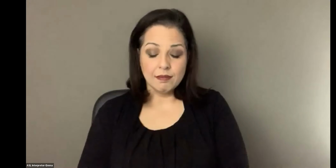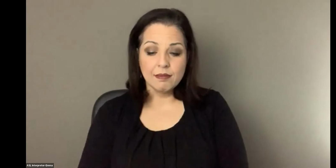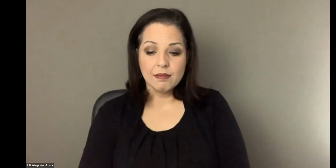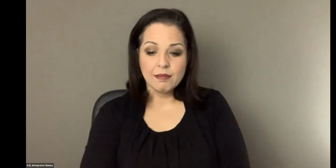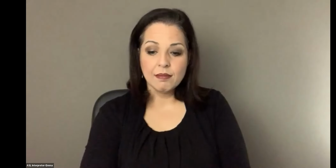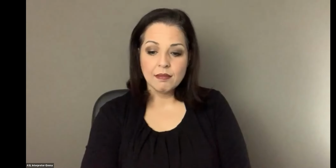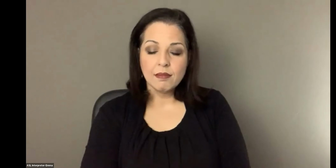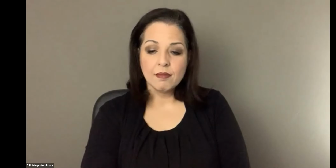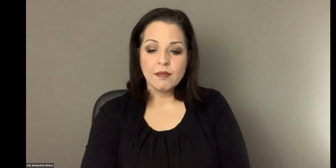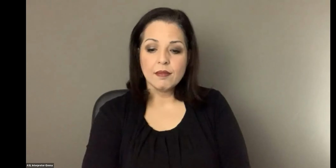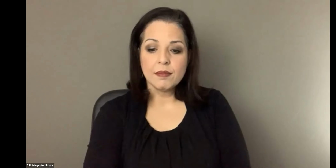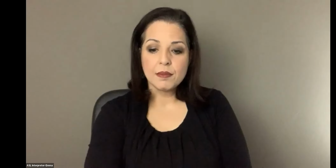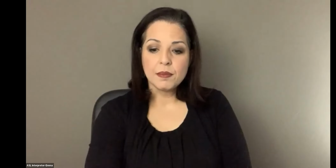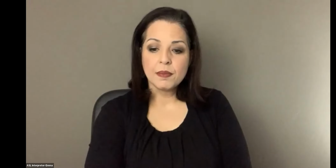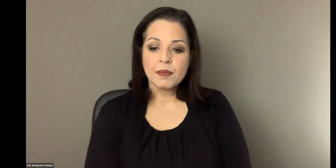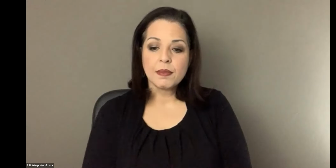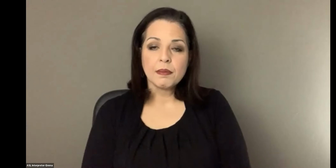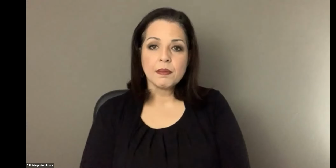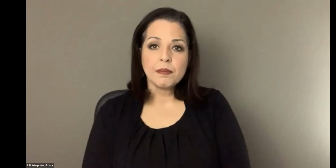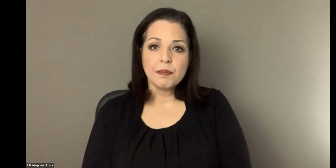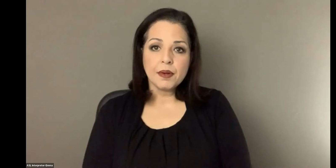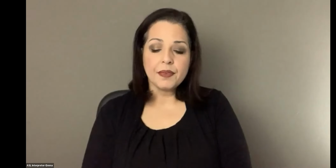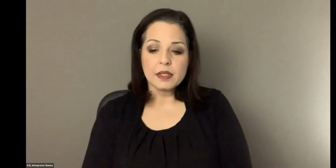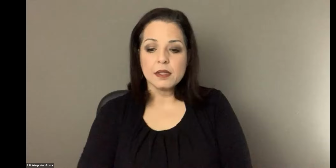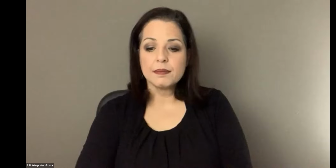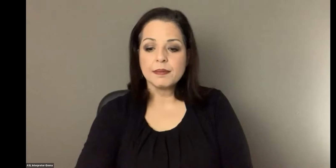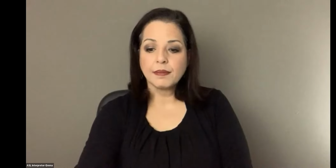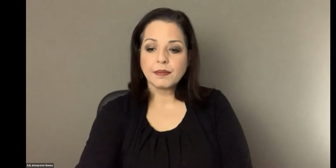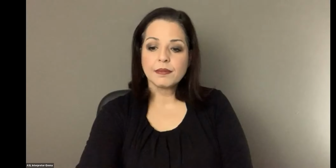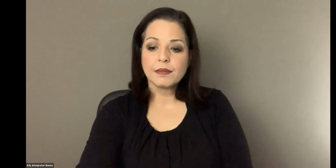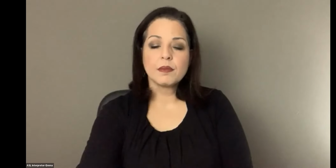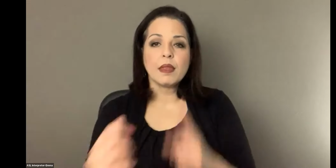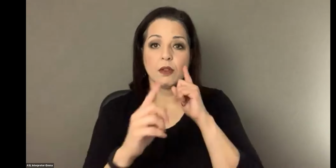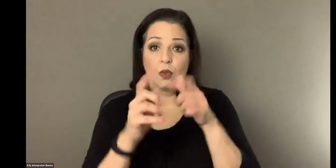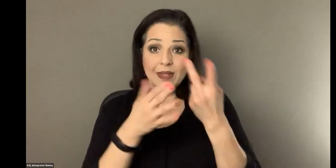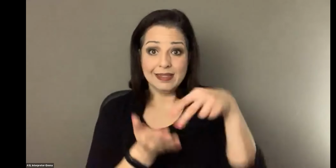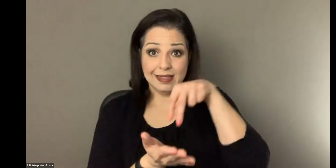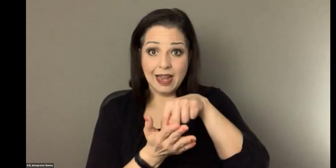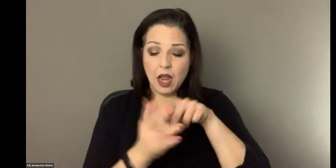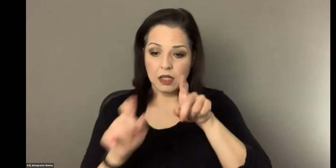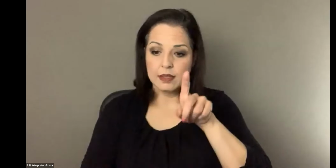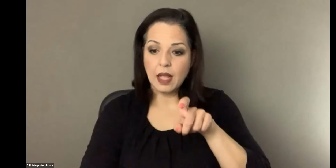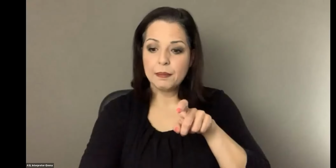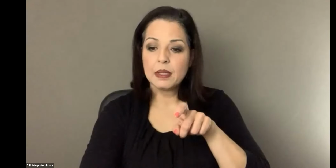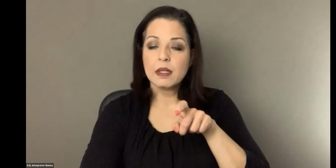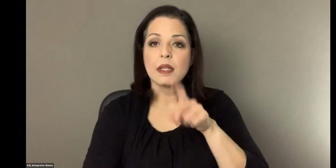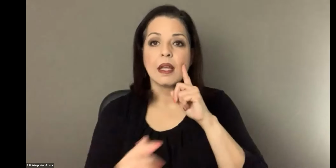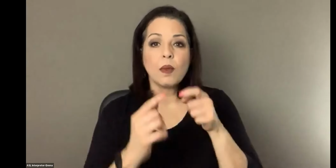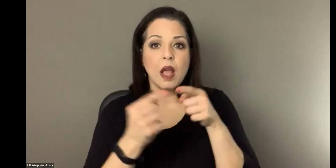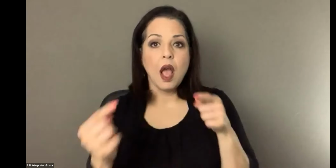So stand upright and examine each breast with the opposite hand.